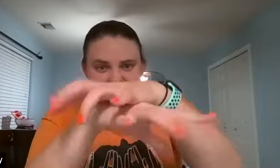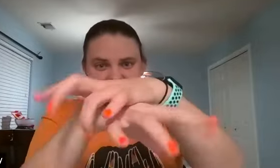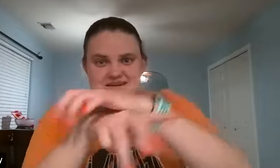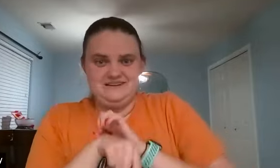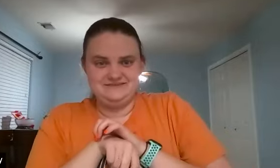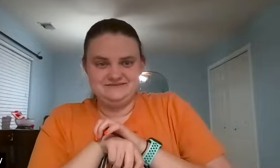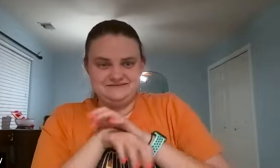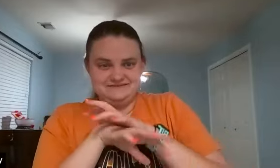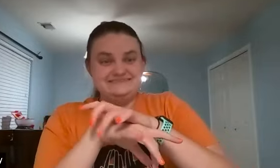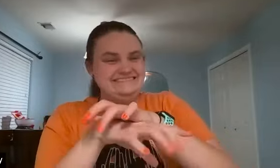Spider.